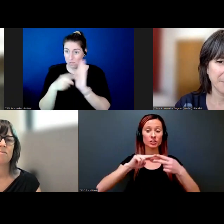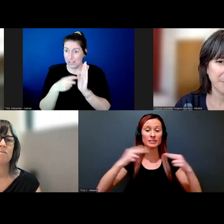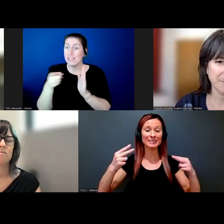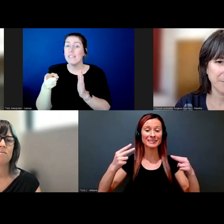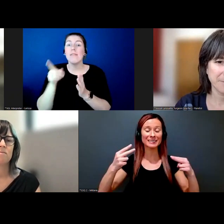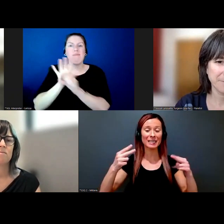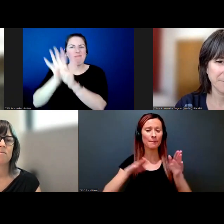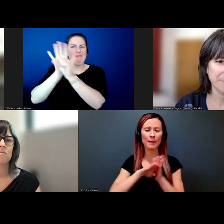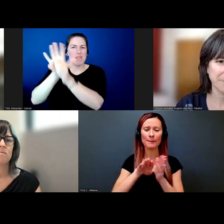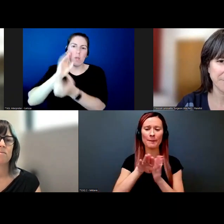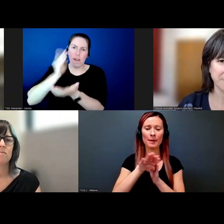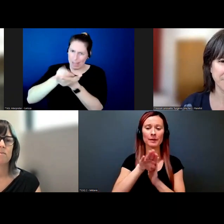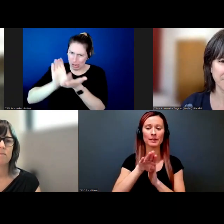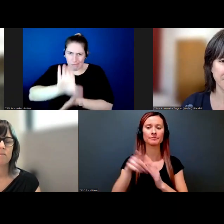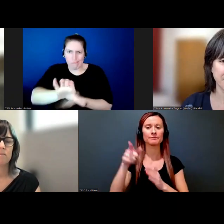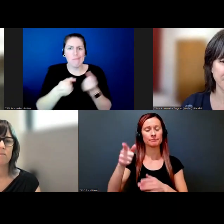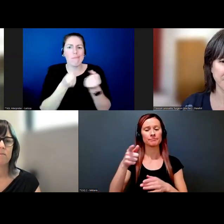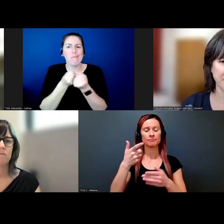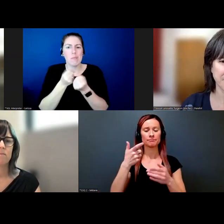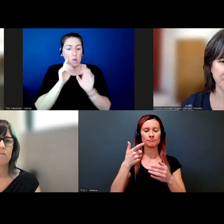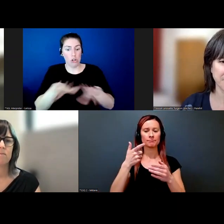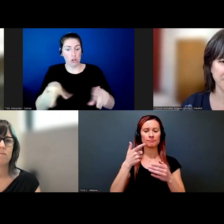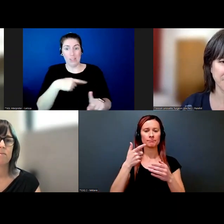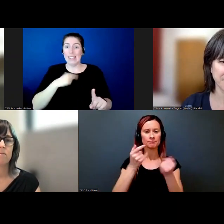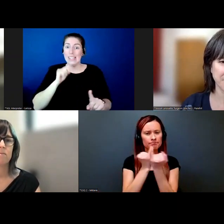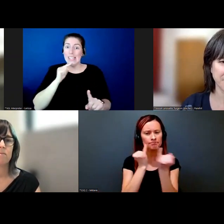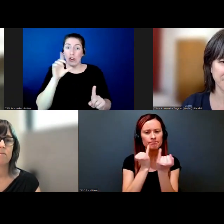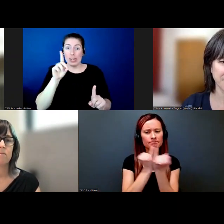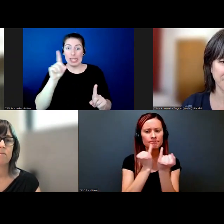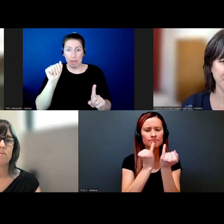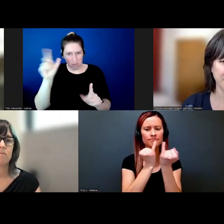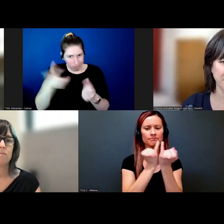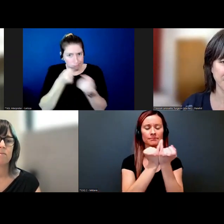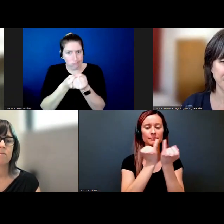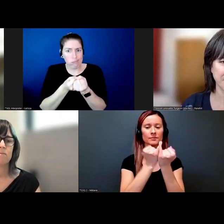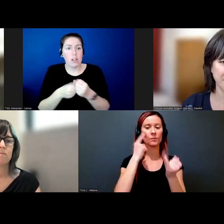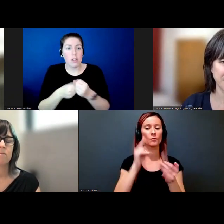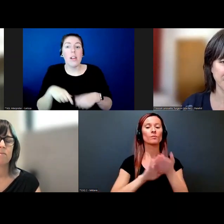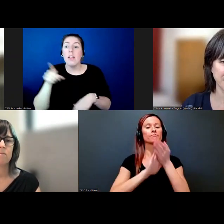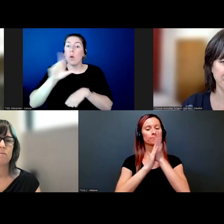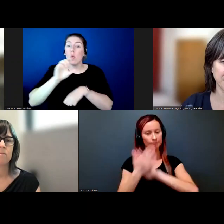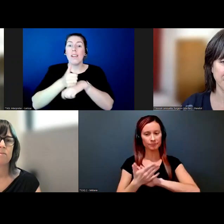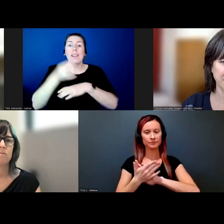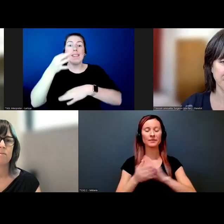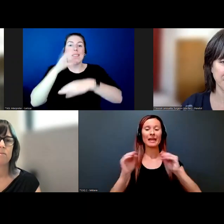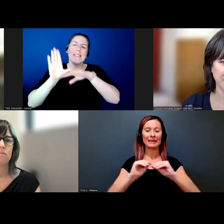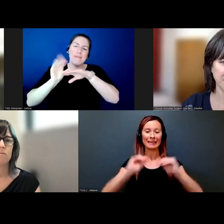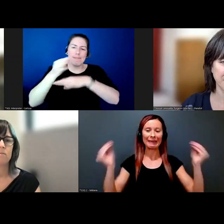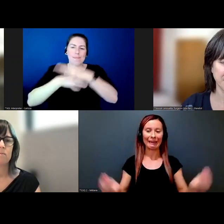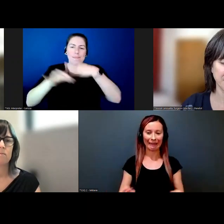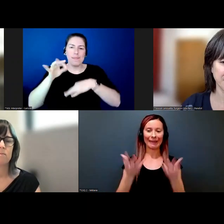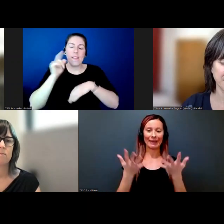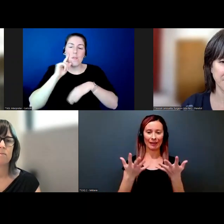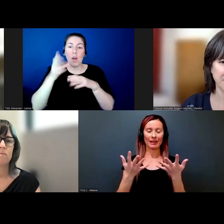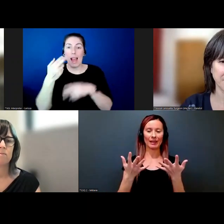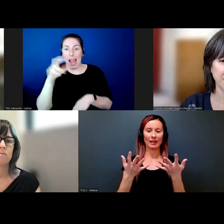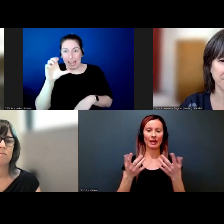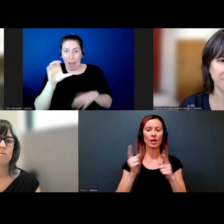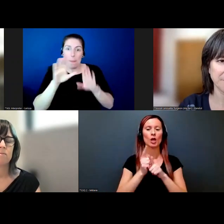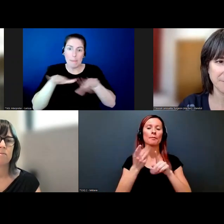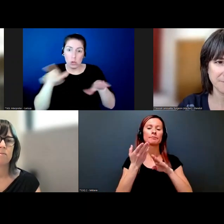with severely disabled children in the creation of the Supplement for Handicapped Children Requiring Exceptional Care in Quebec